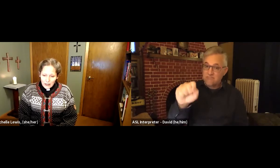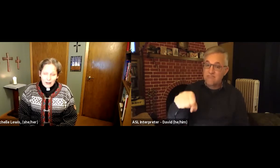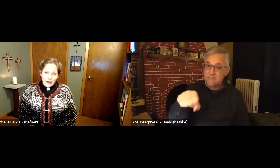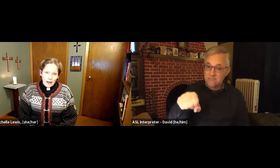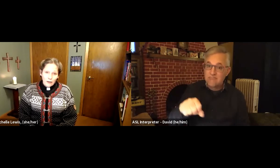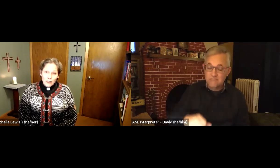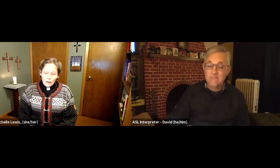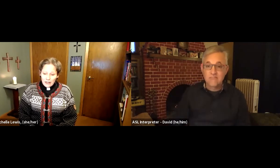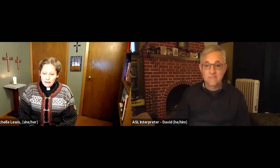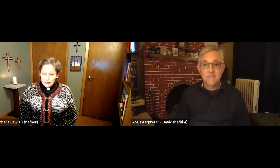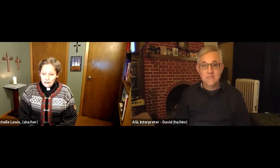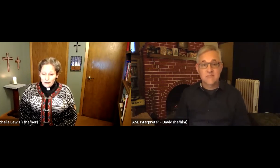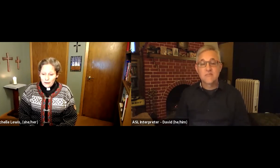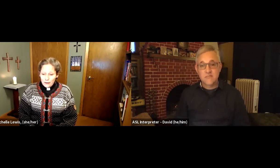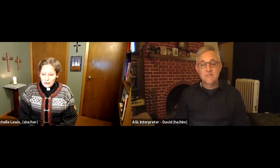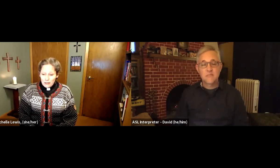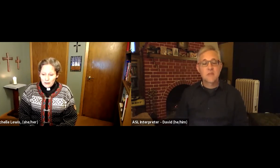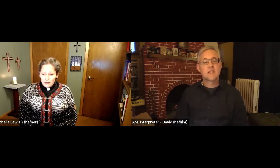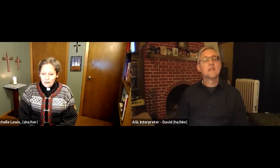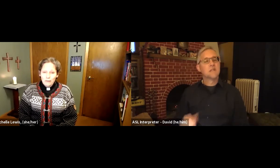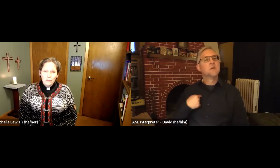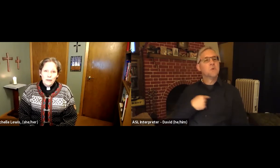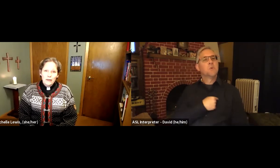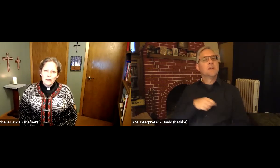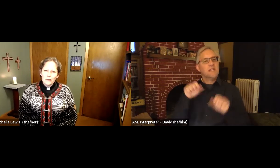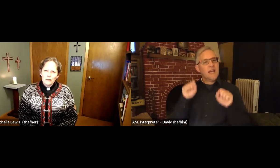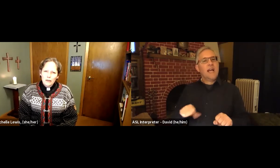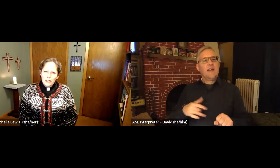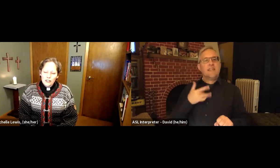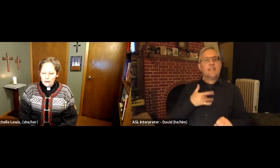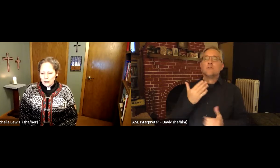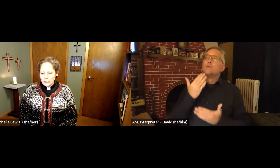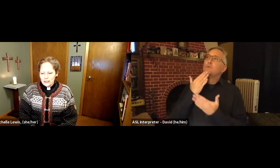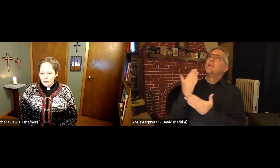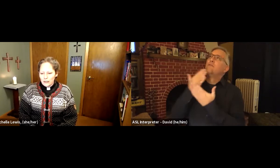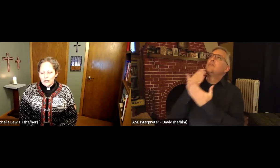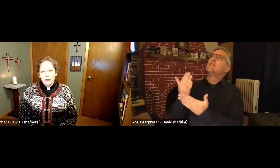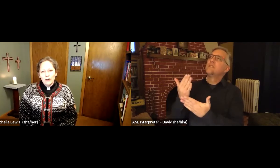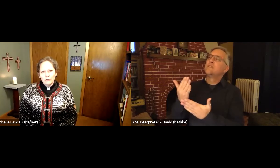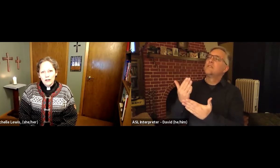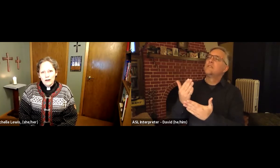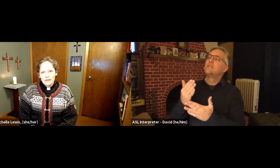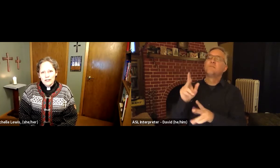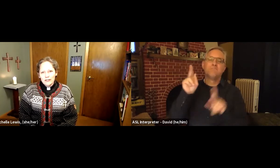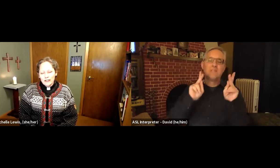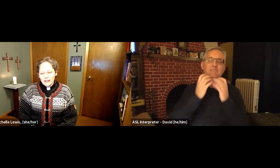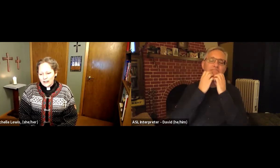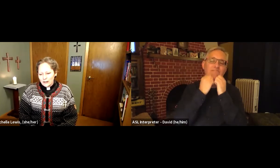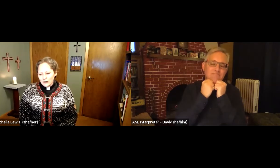We can be grateful for those people, those precious ones that we have